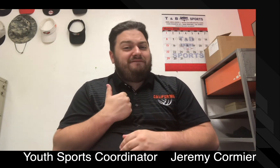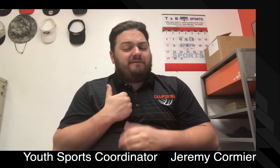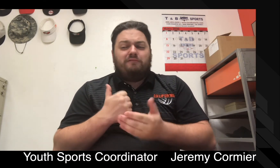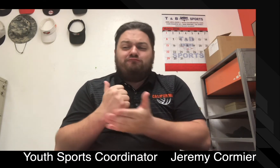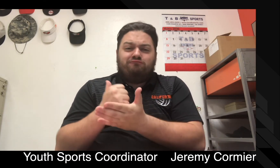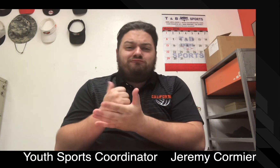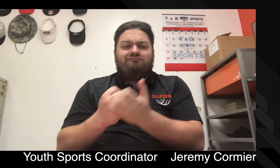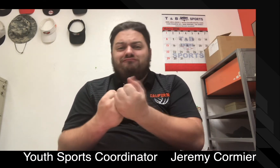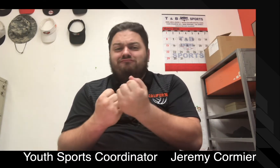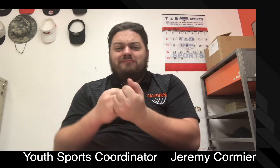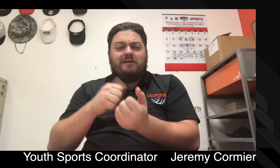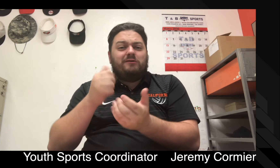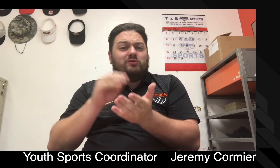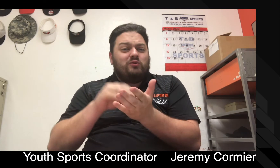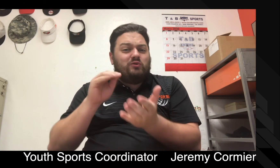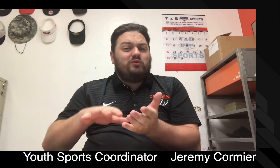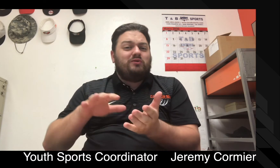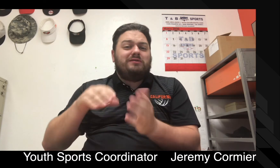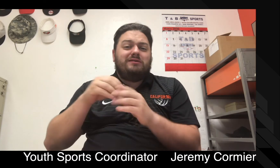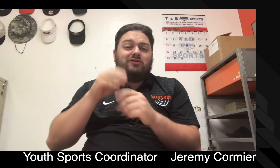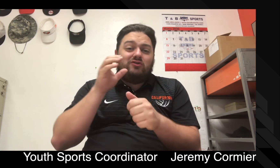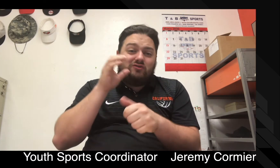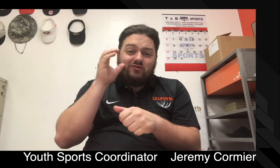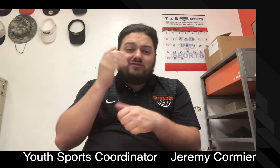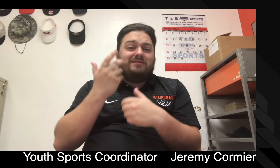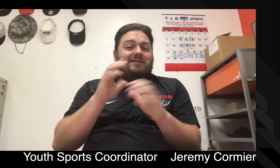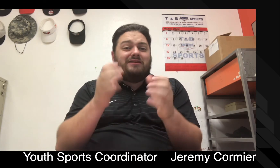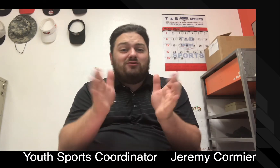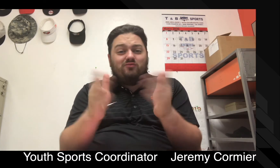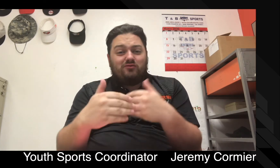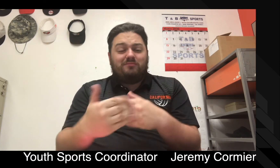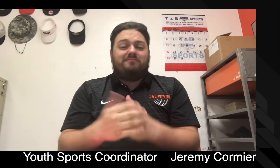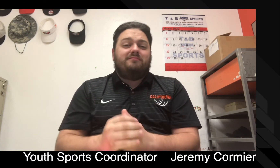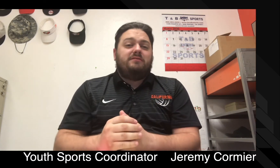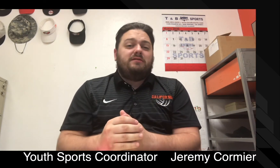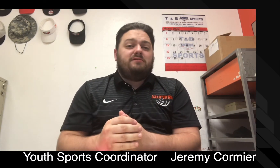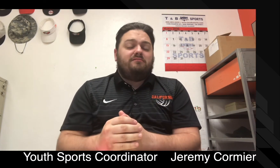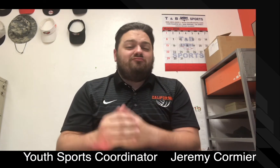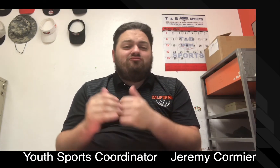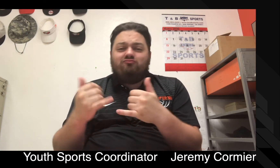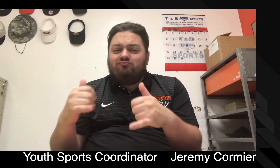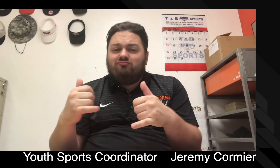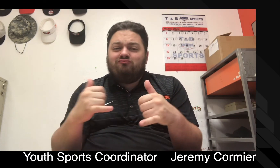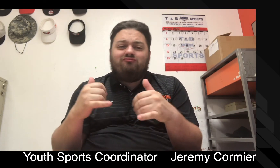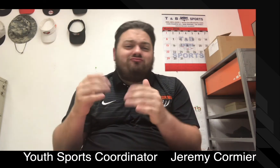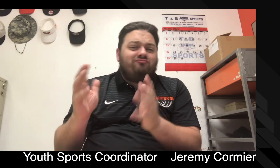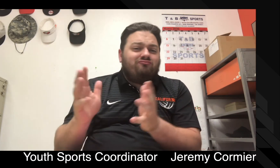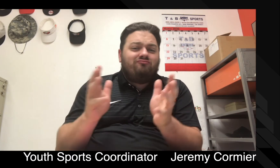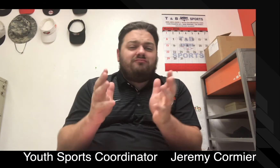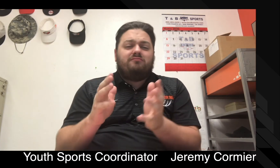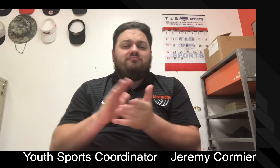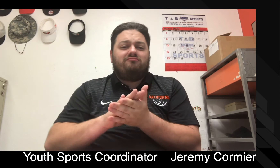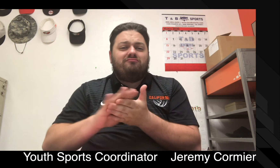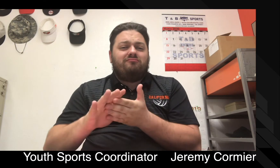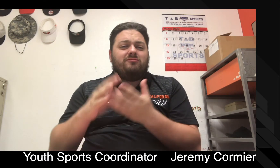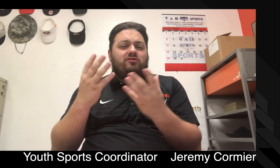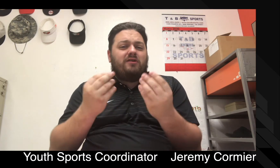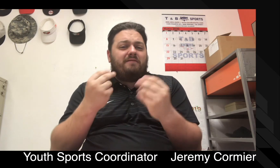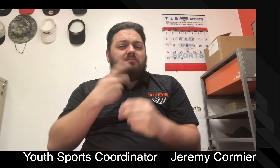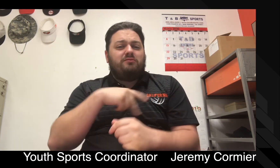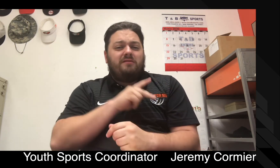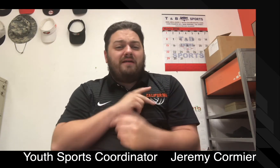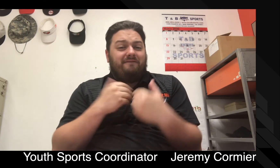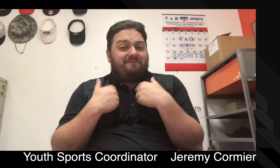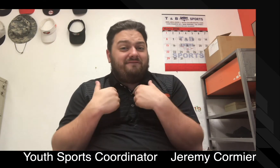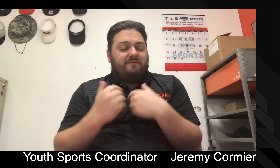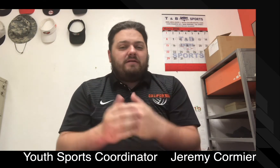She has a softer side. She helps support other students in the cottage and in the classroom. She plays, she